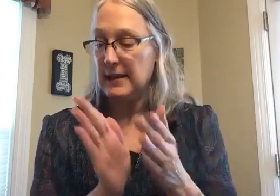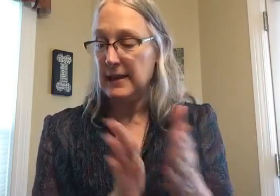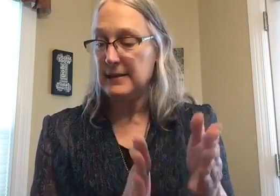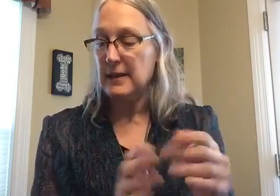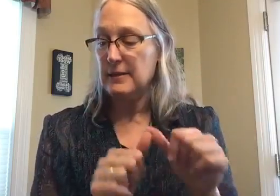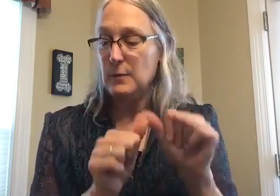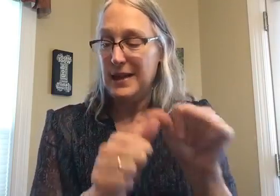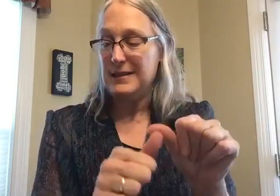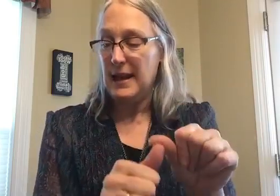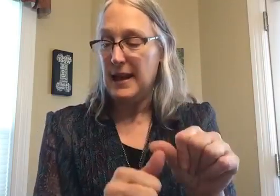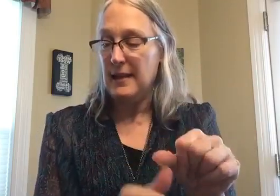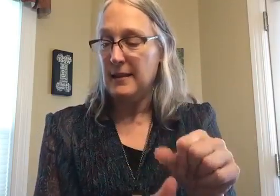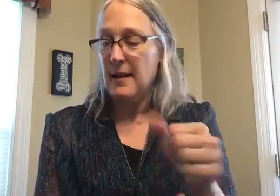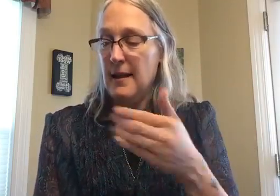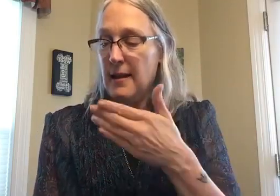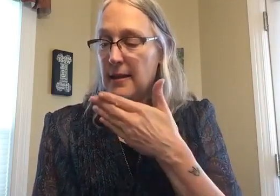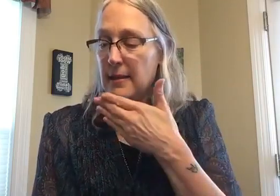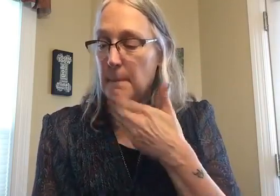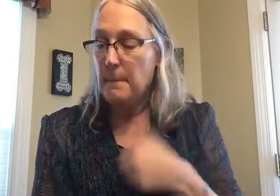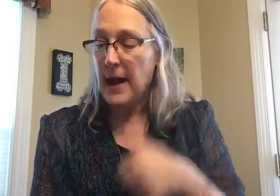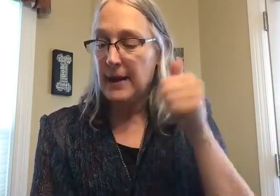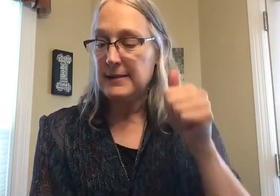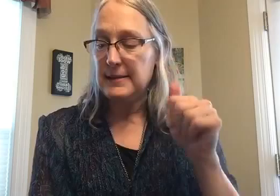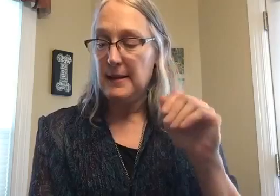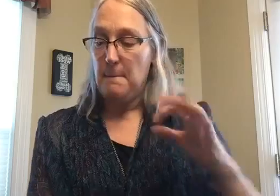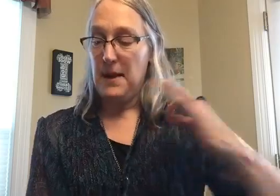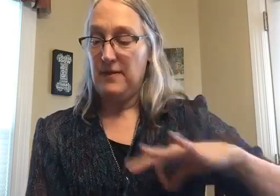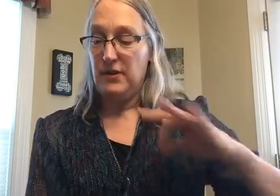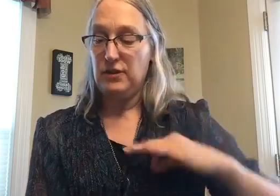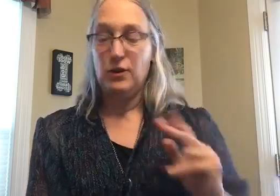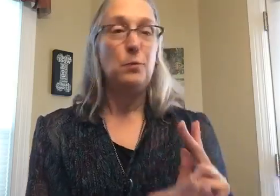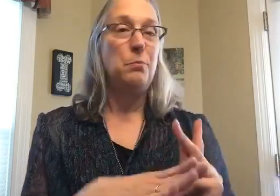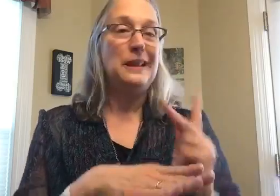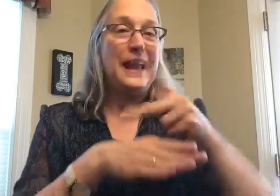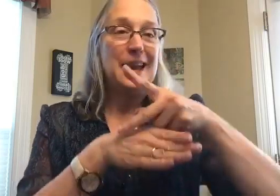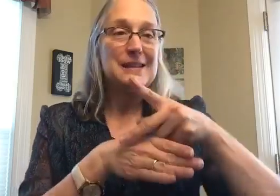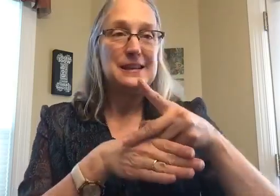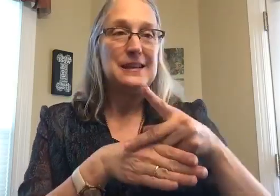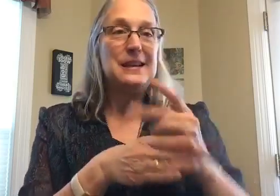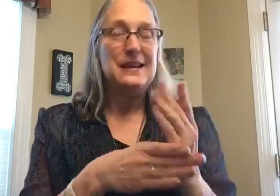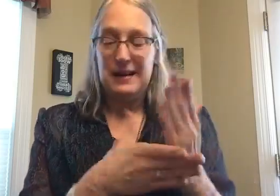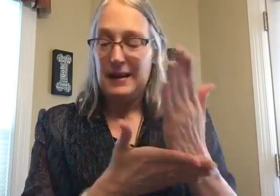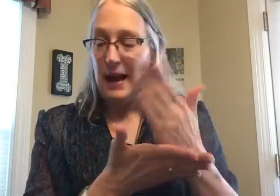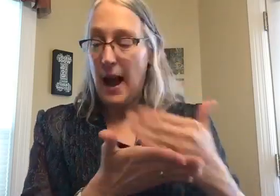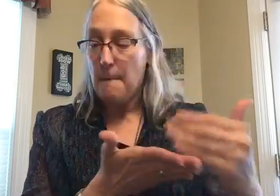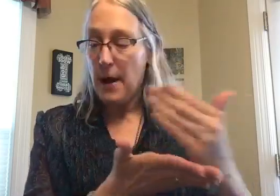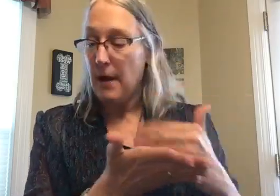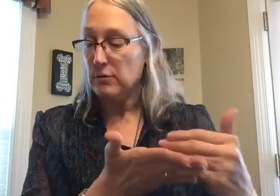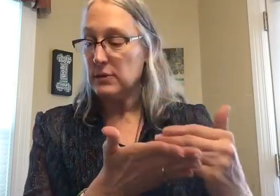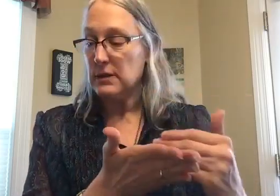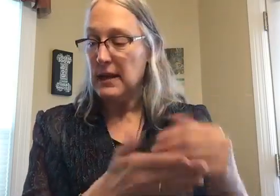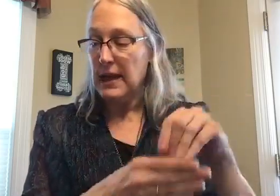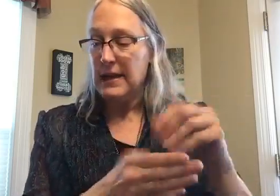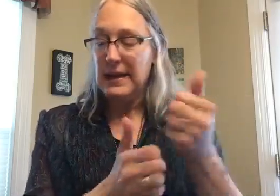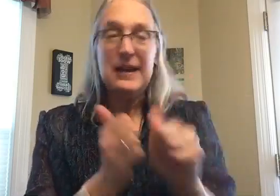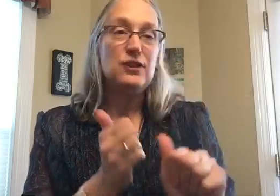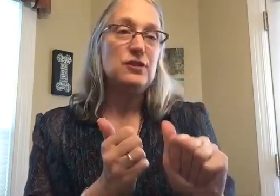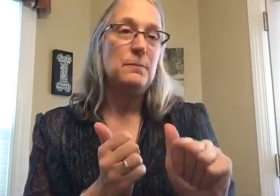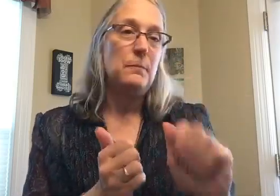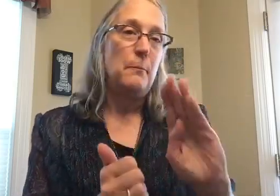techniques to maintain the best beneficial plant compounds in each